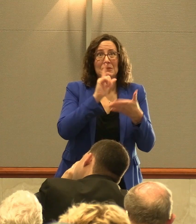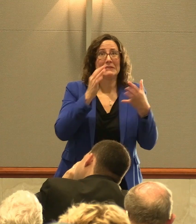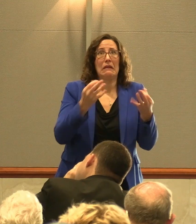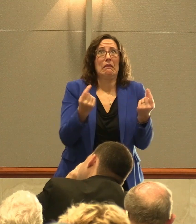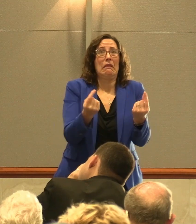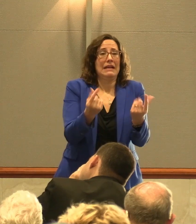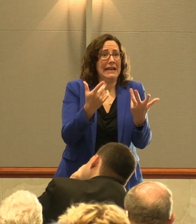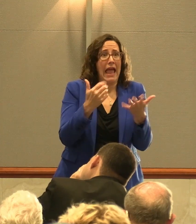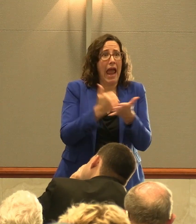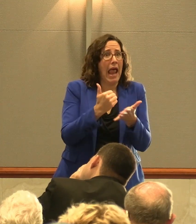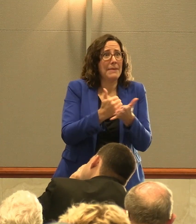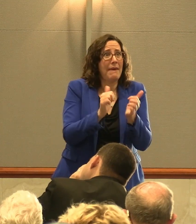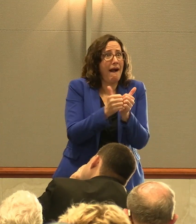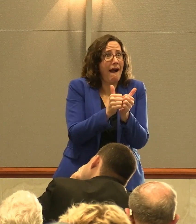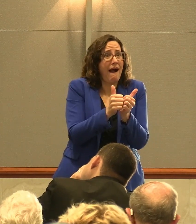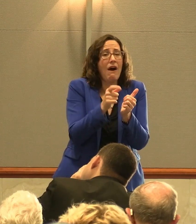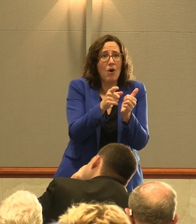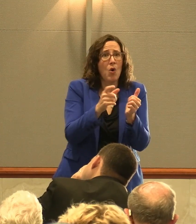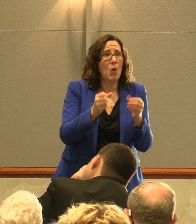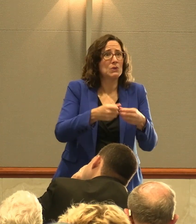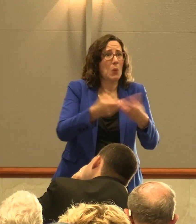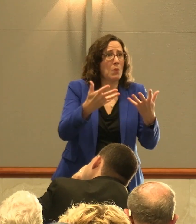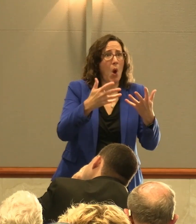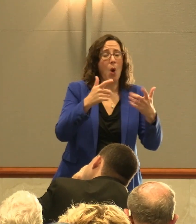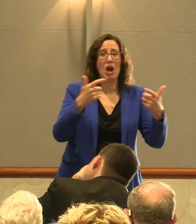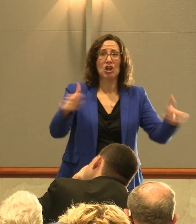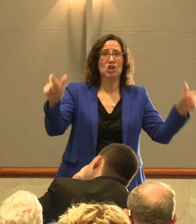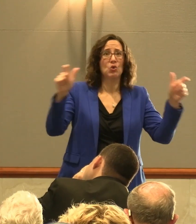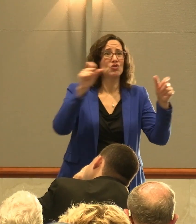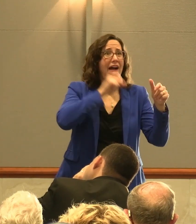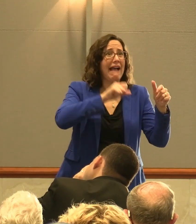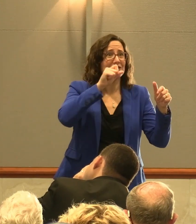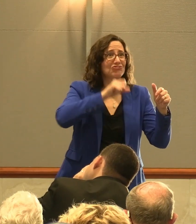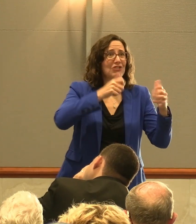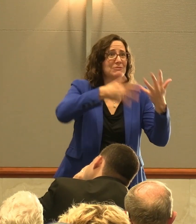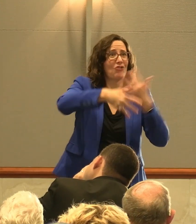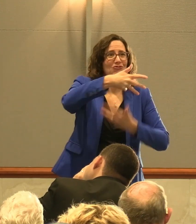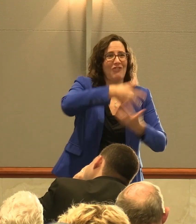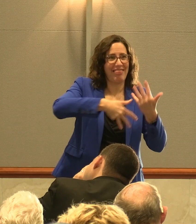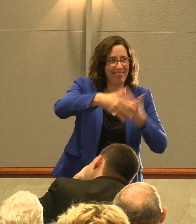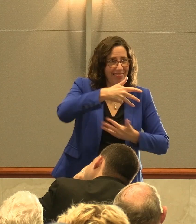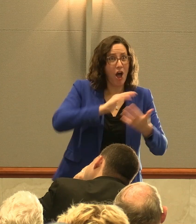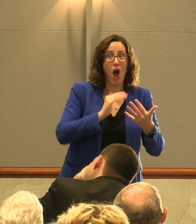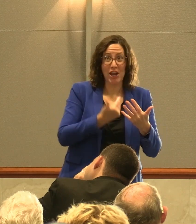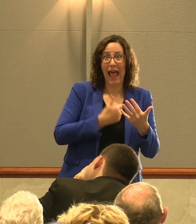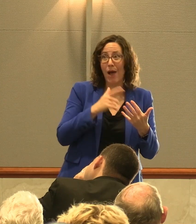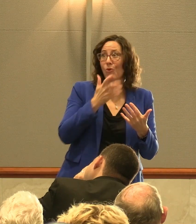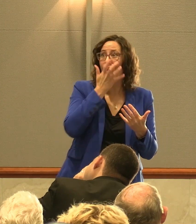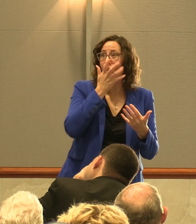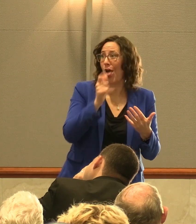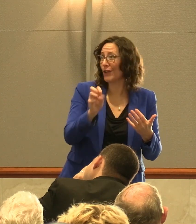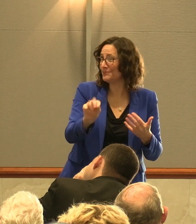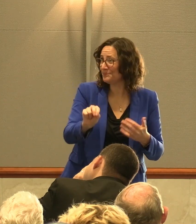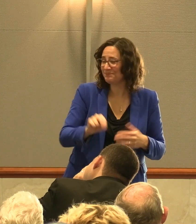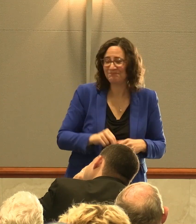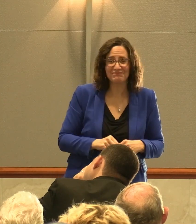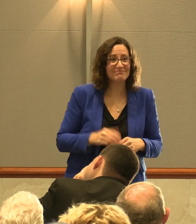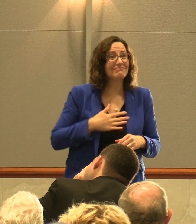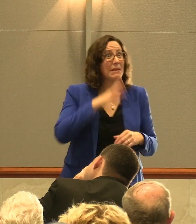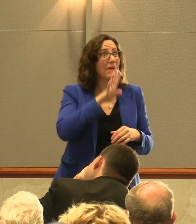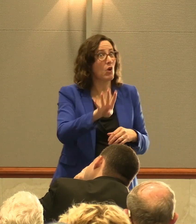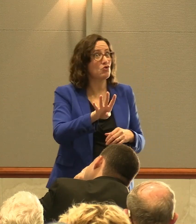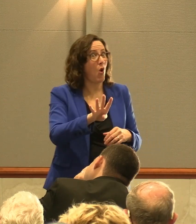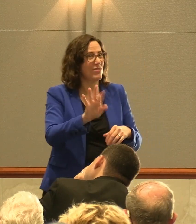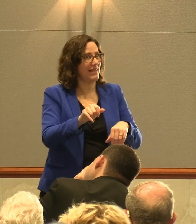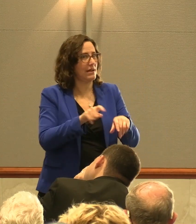way we could help the campaign was to throw an enormous ice cream social on our lawn. And my 4-year-old at the